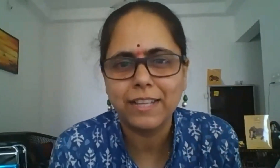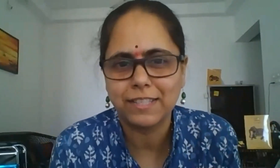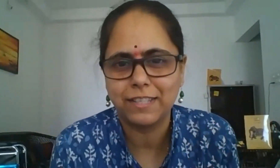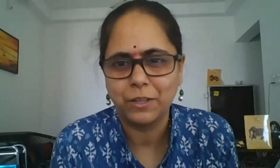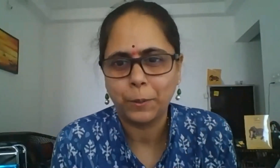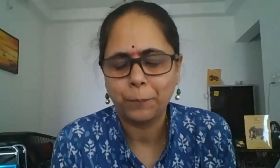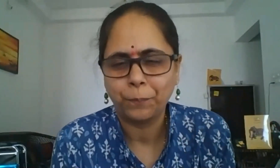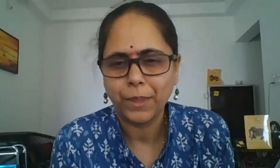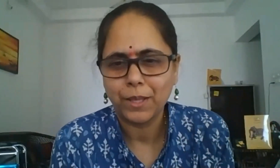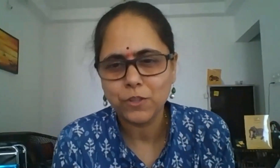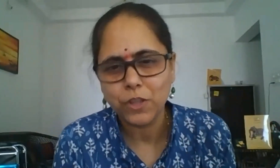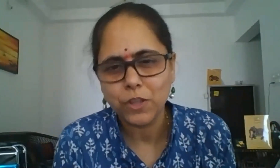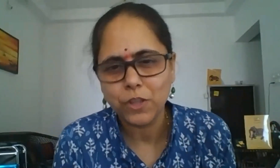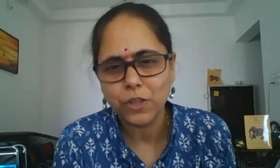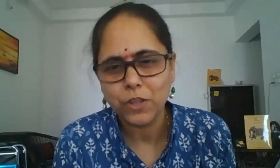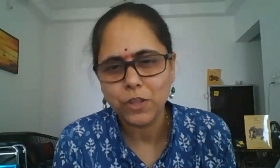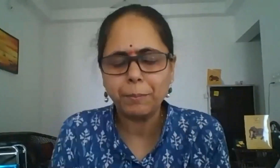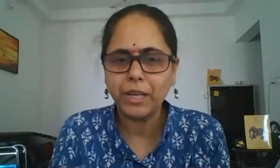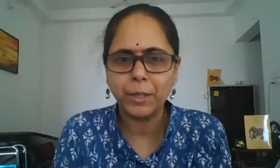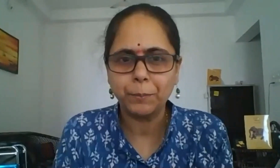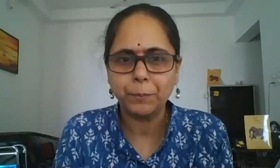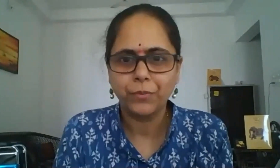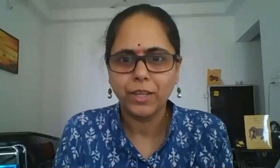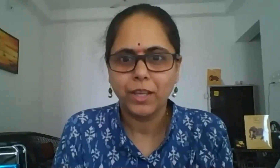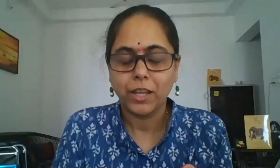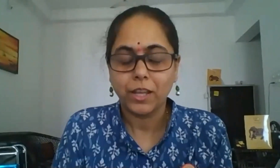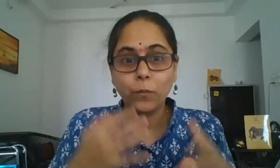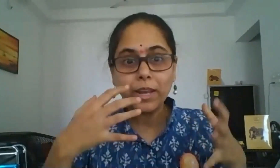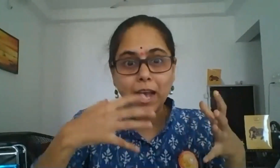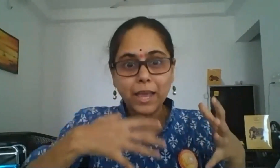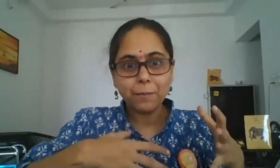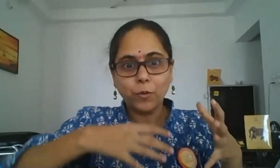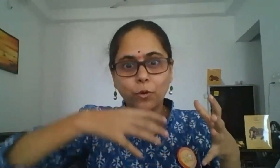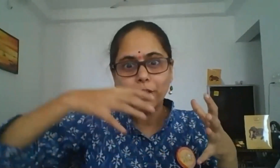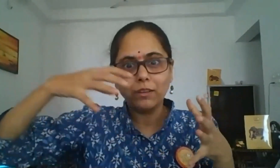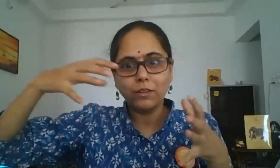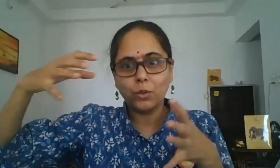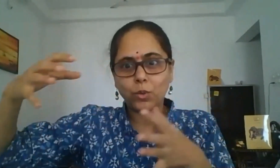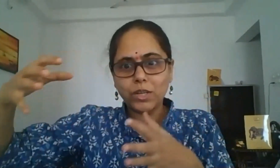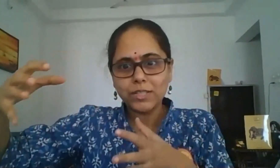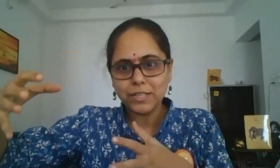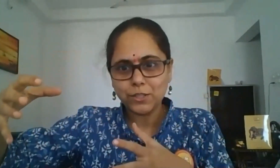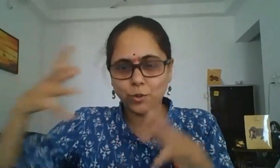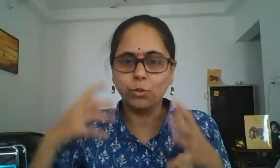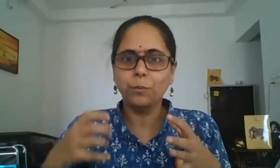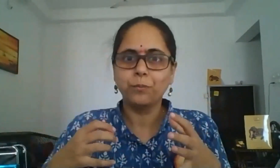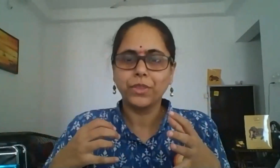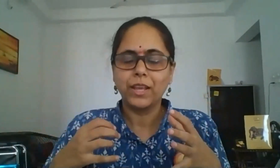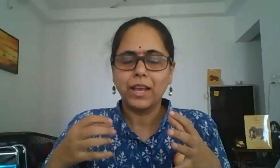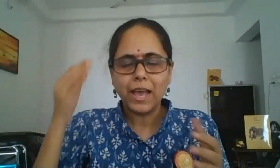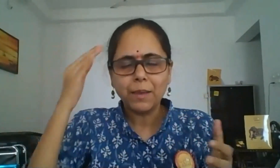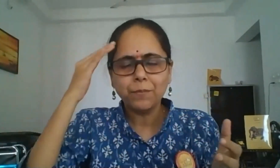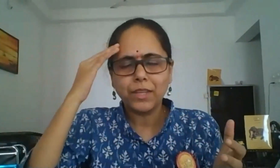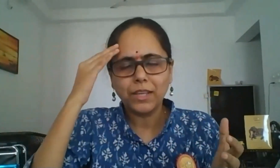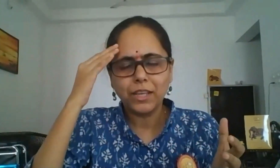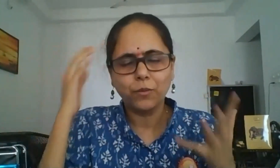day. So I go and meet him. Now, when I am going towards his room, I am thinking, what